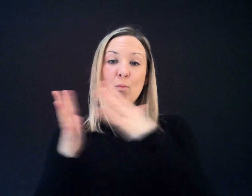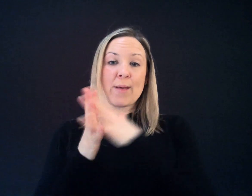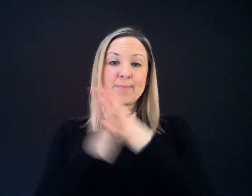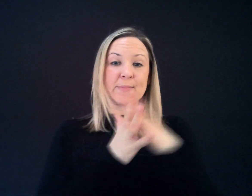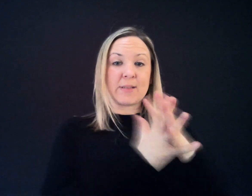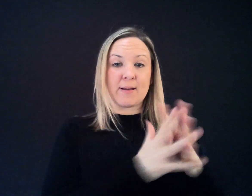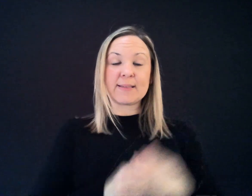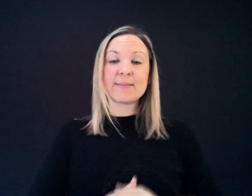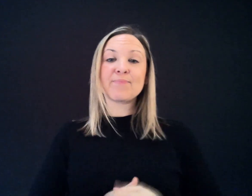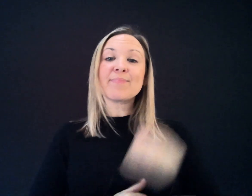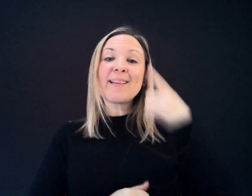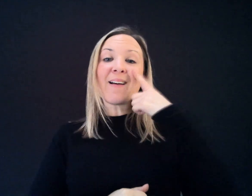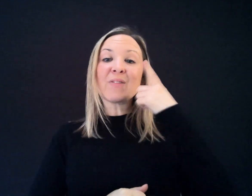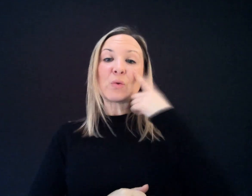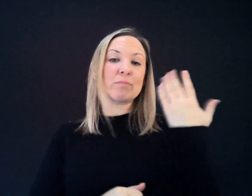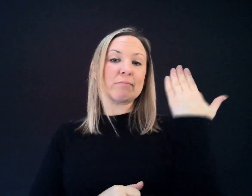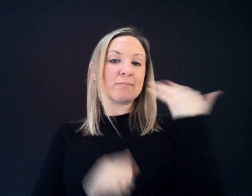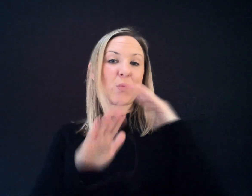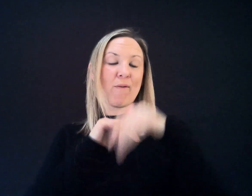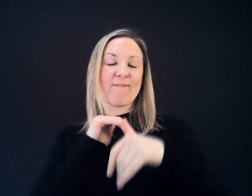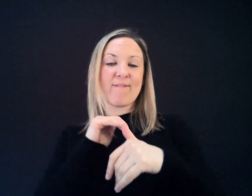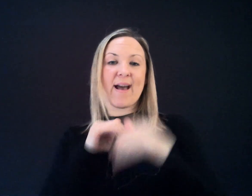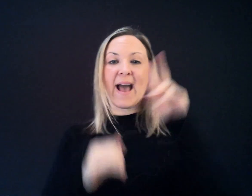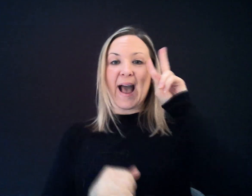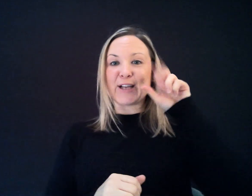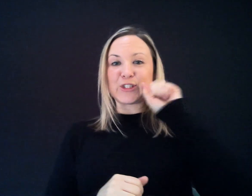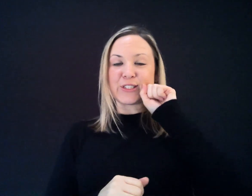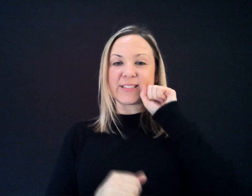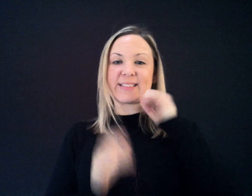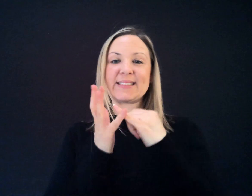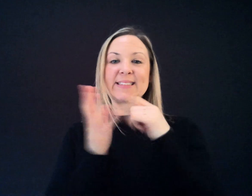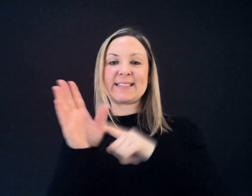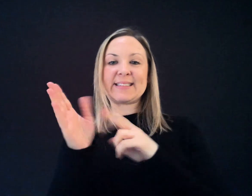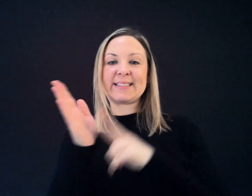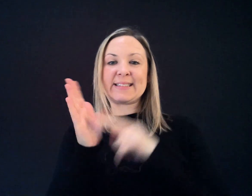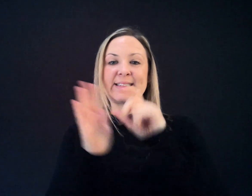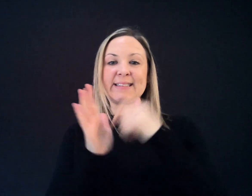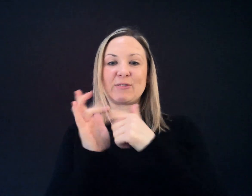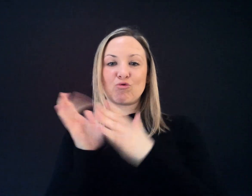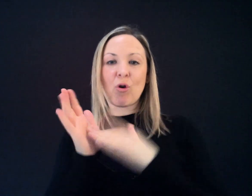resource on Usher syndrome, packed with essential information and practical